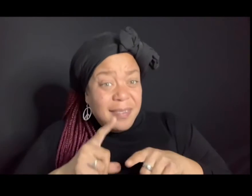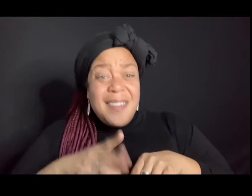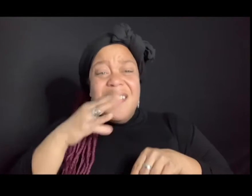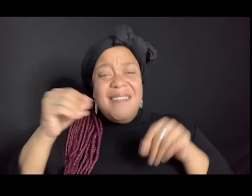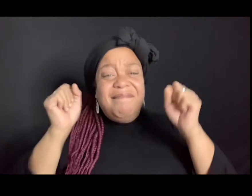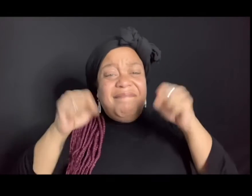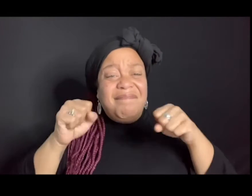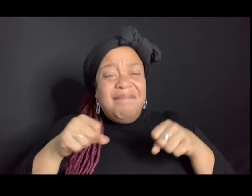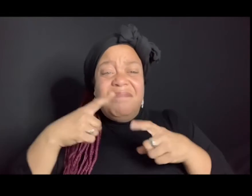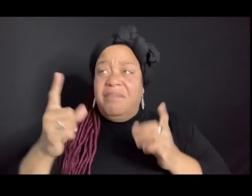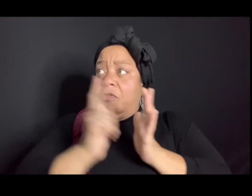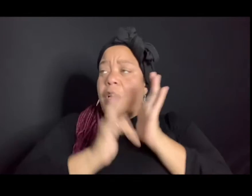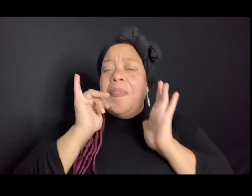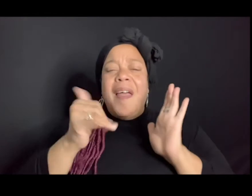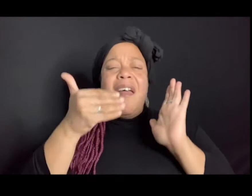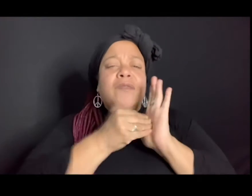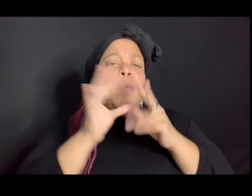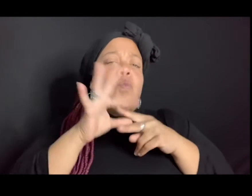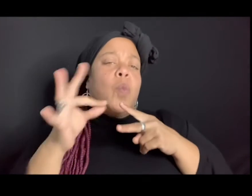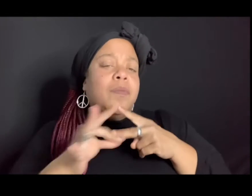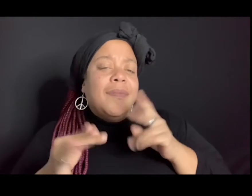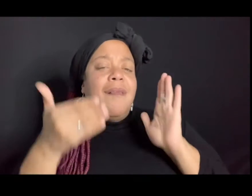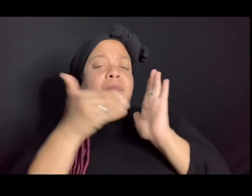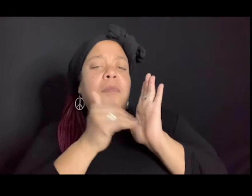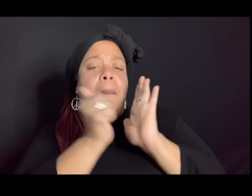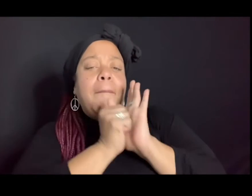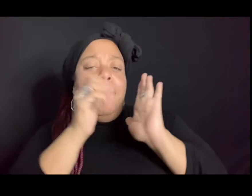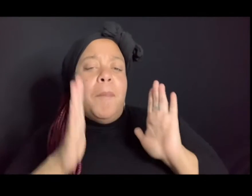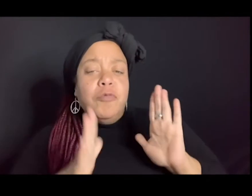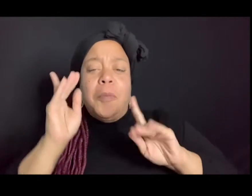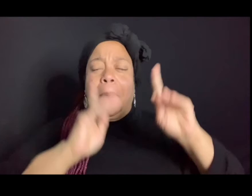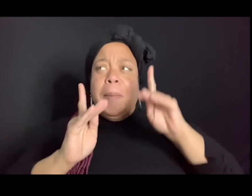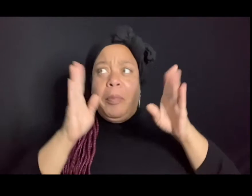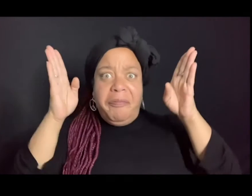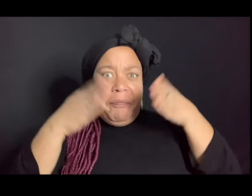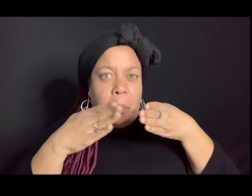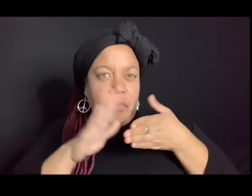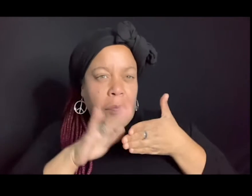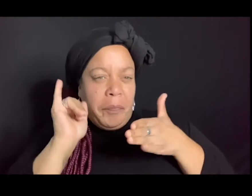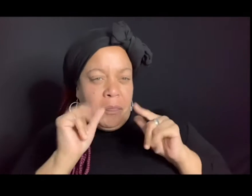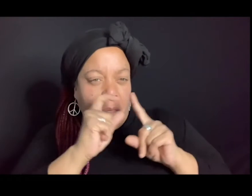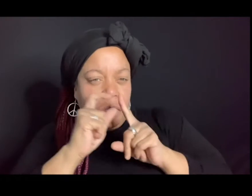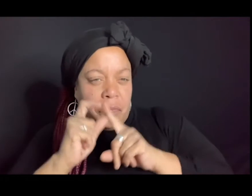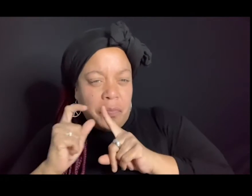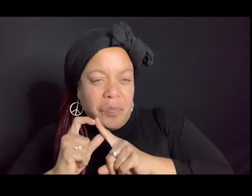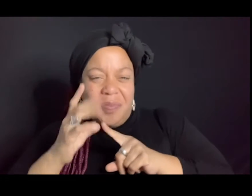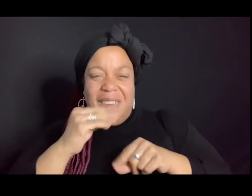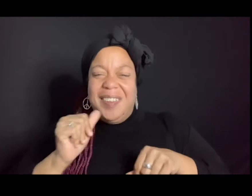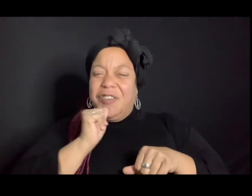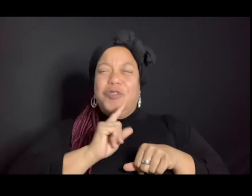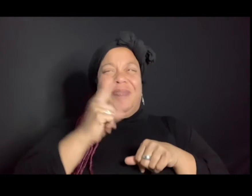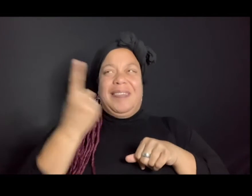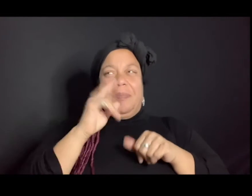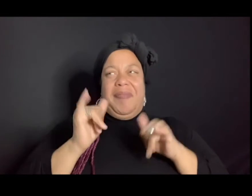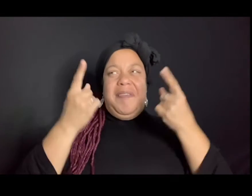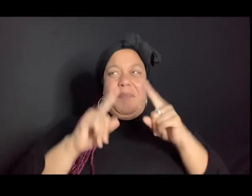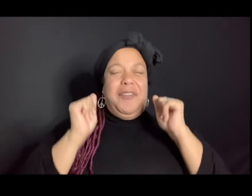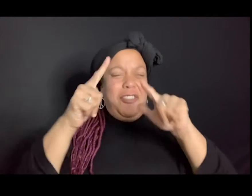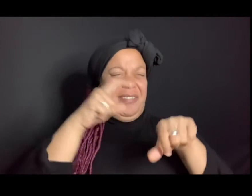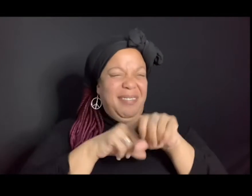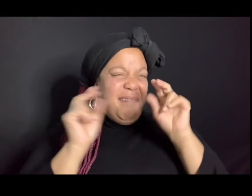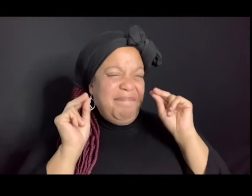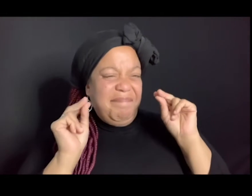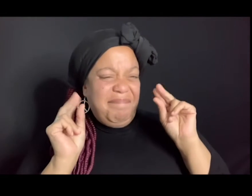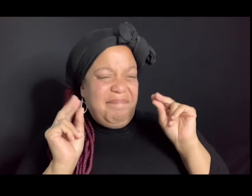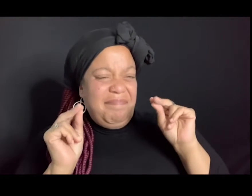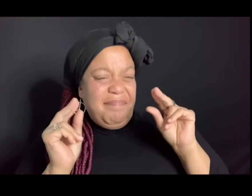abortions that anti-choice and anti-abortion folks are focusing on. And it isn't really something that happens all